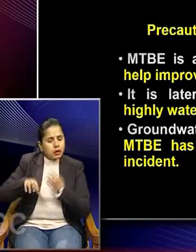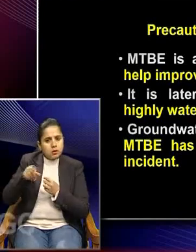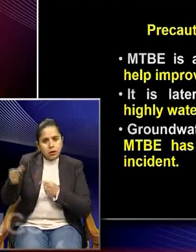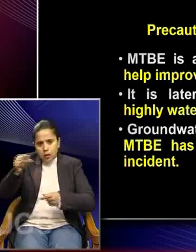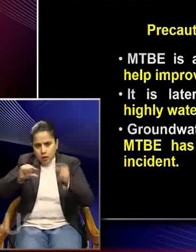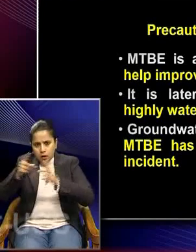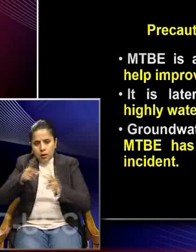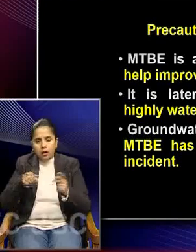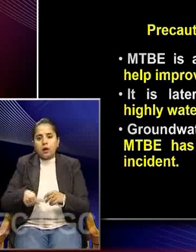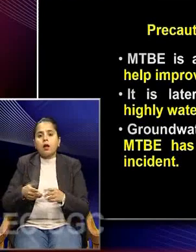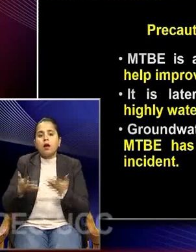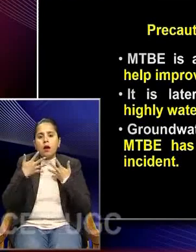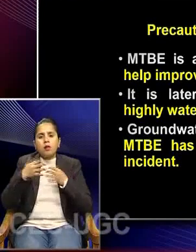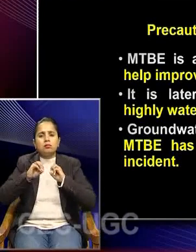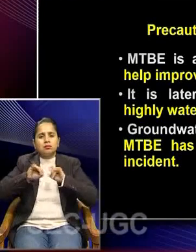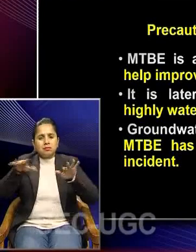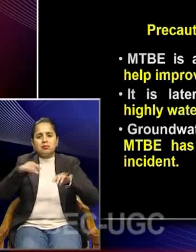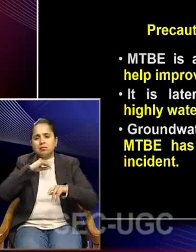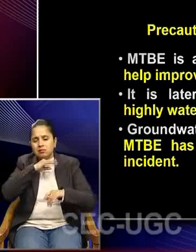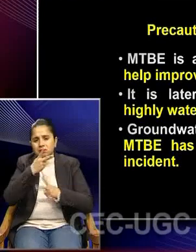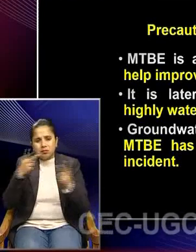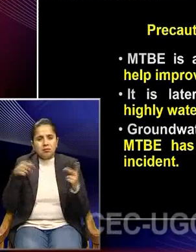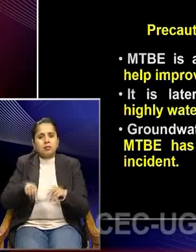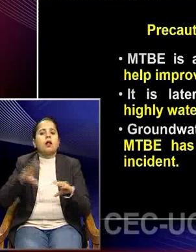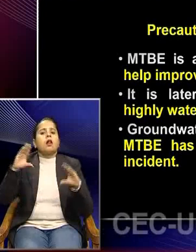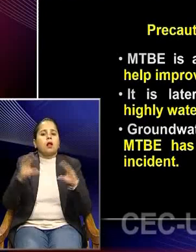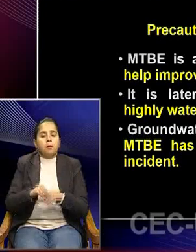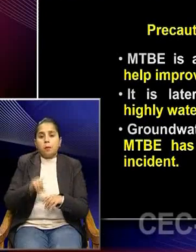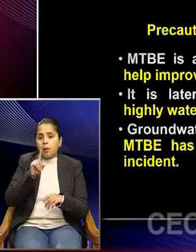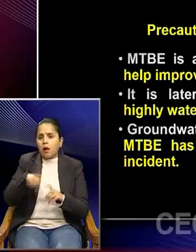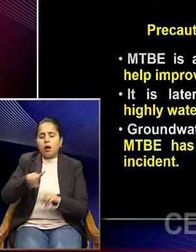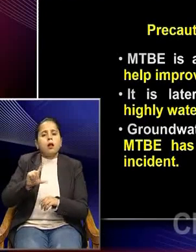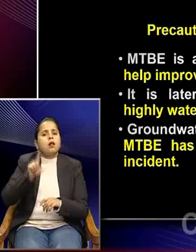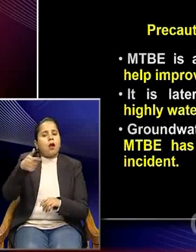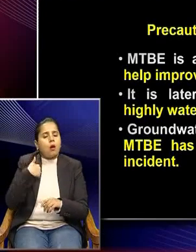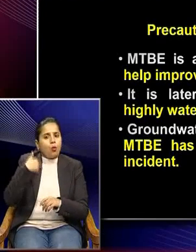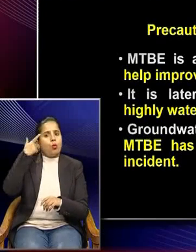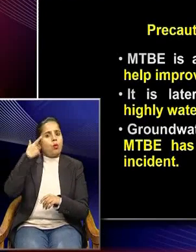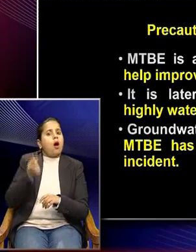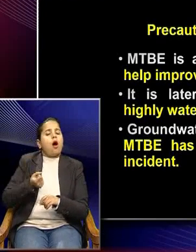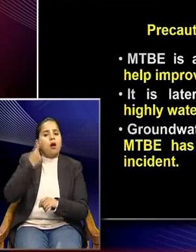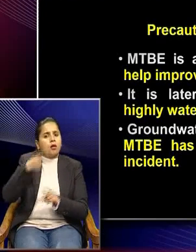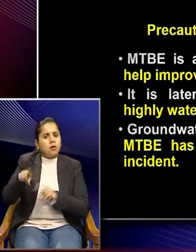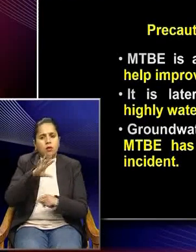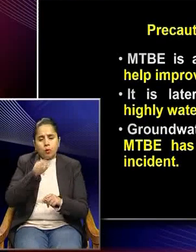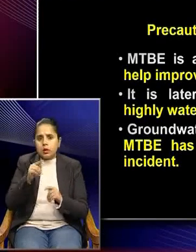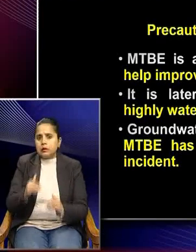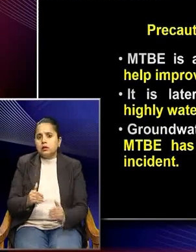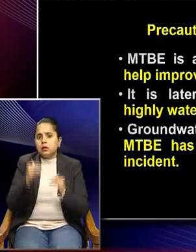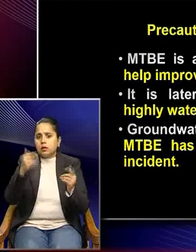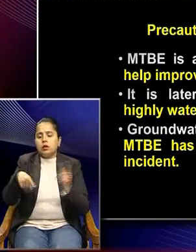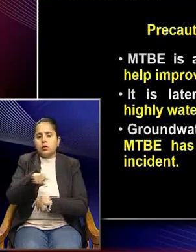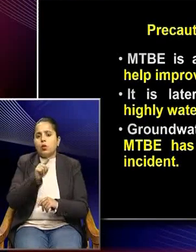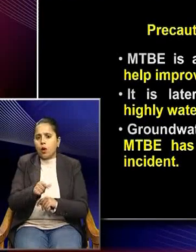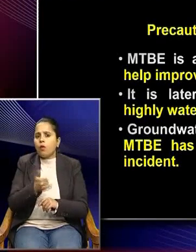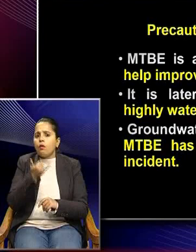reduce the urban air quality. It was, however, later realized that it is highly water